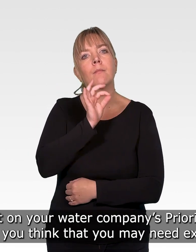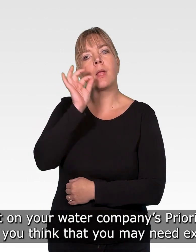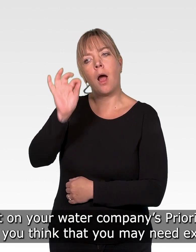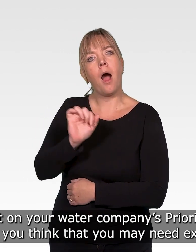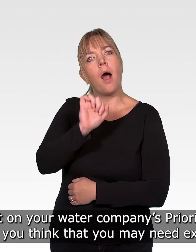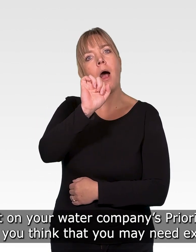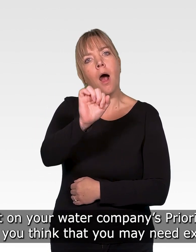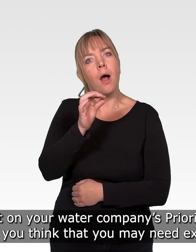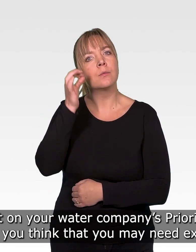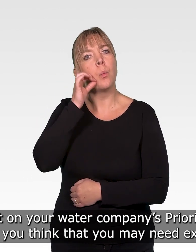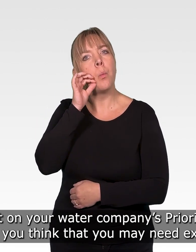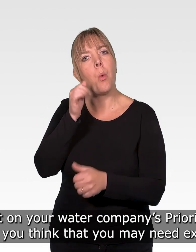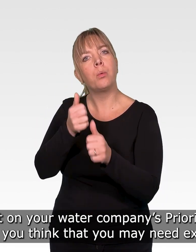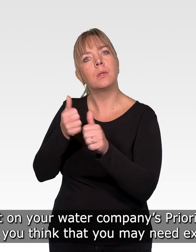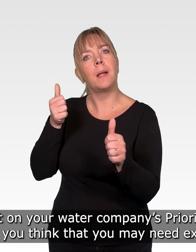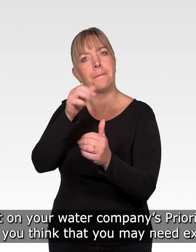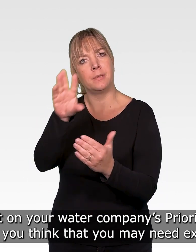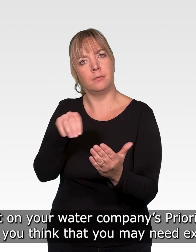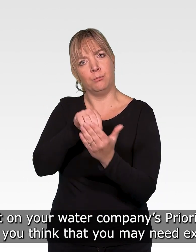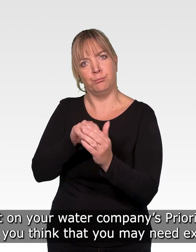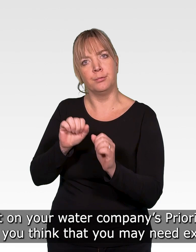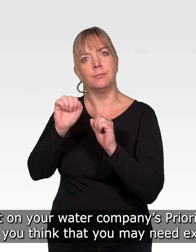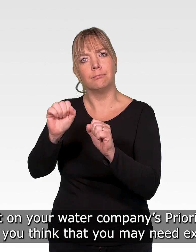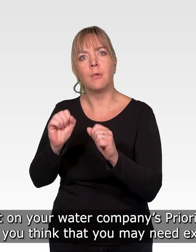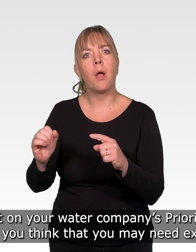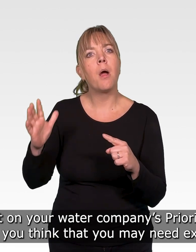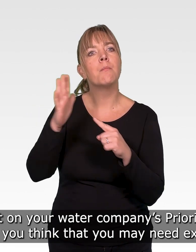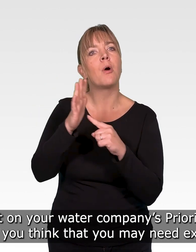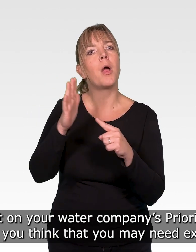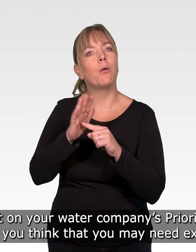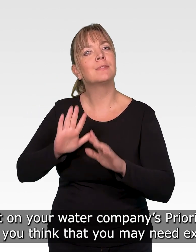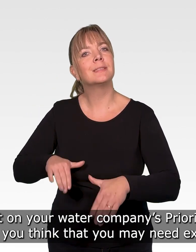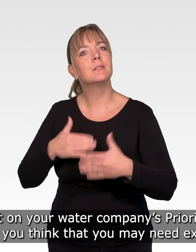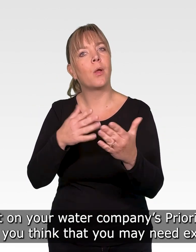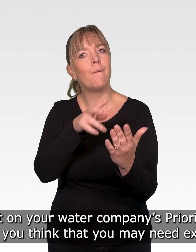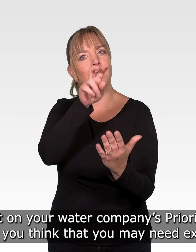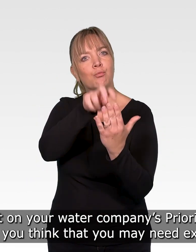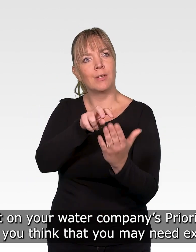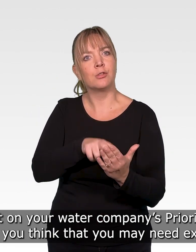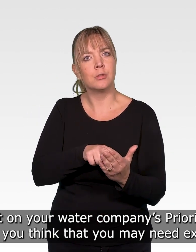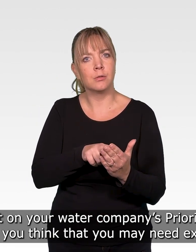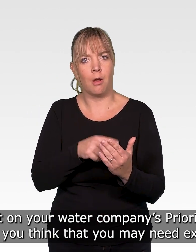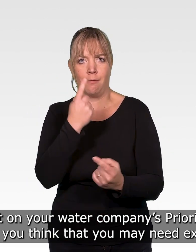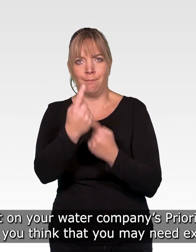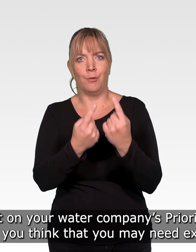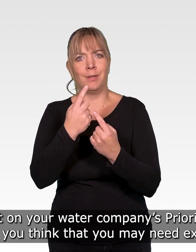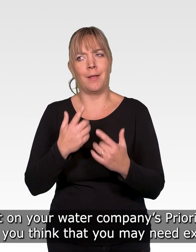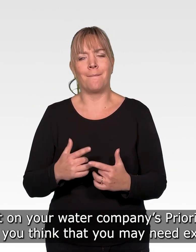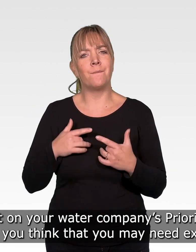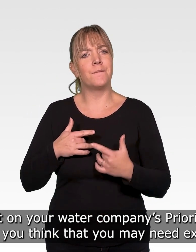Ask to be put on your water company's priority services register if you think that you may need extra help.